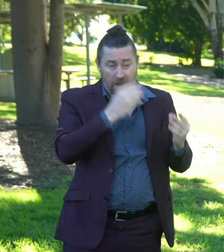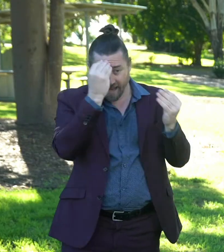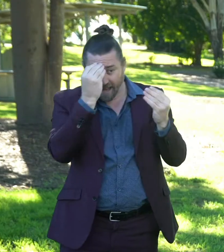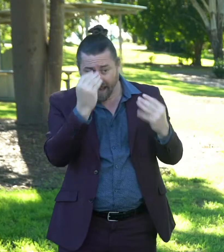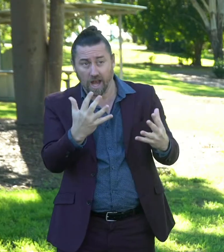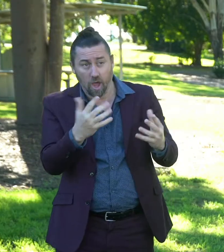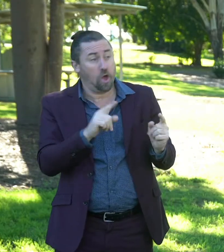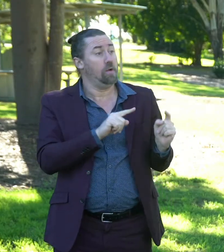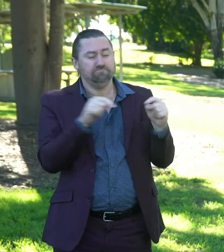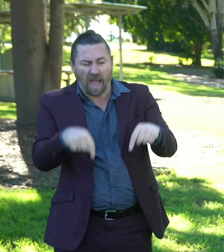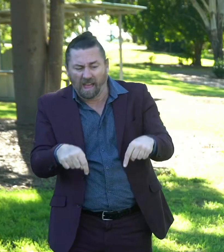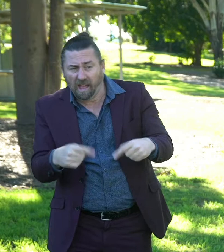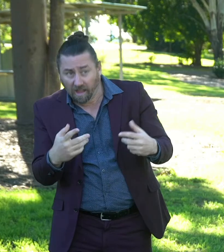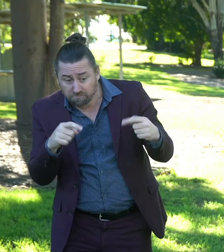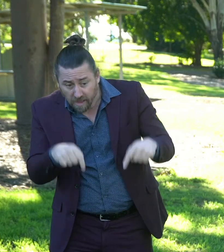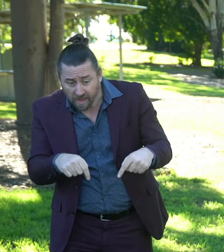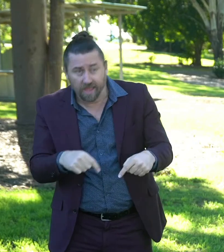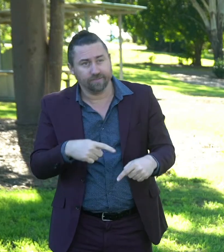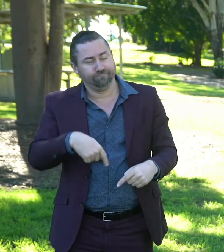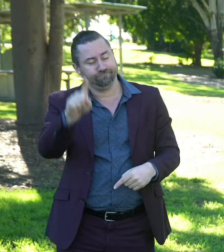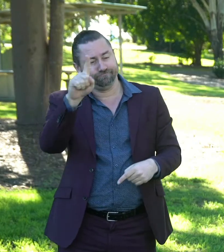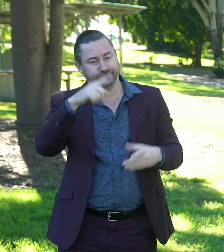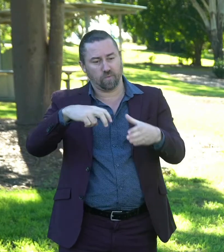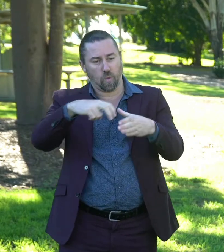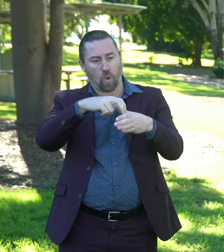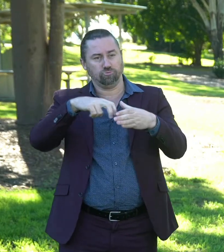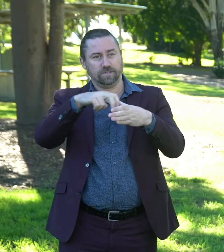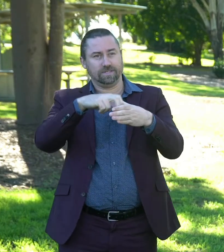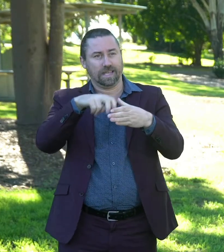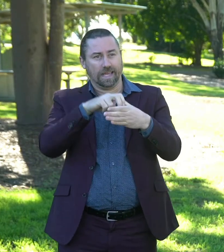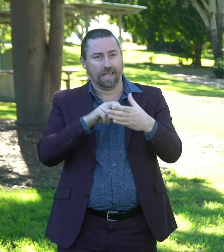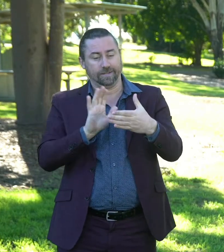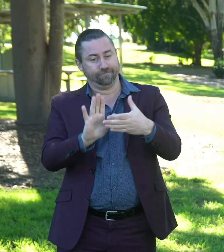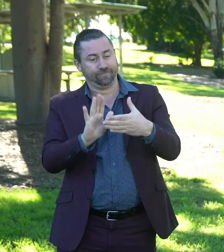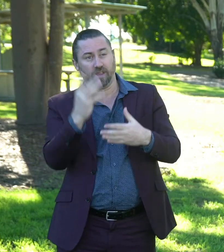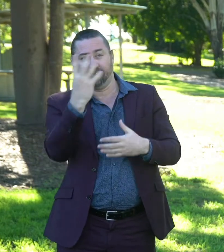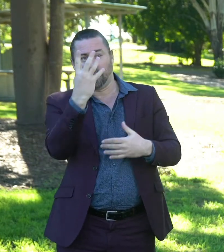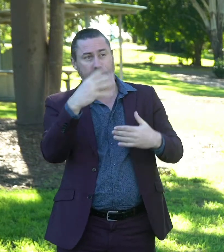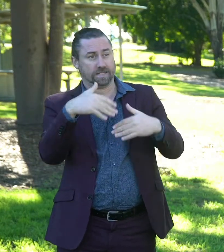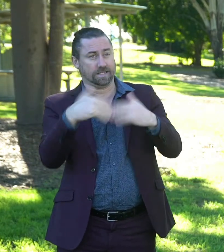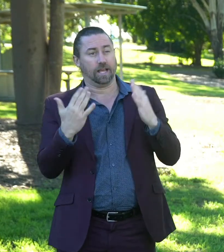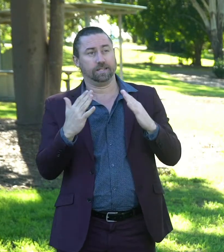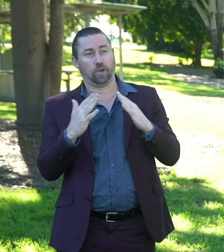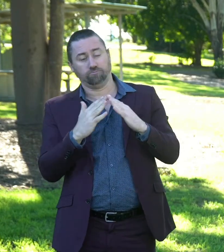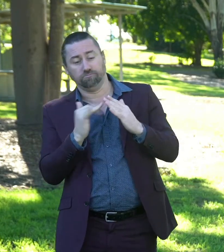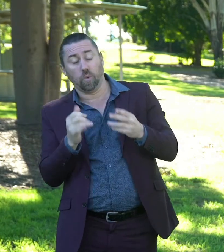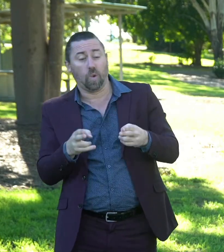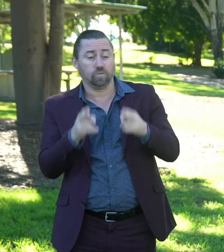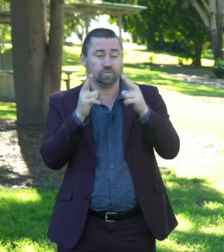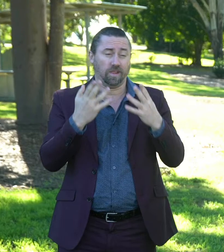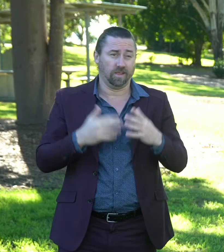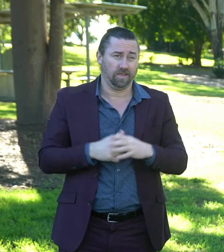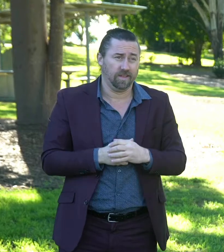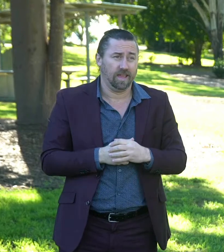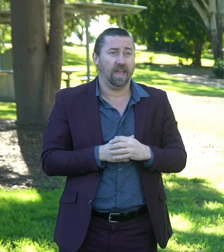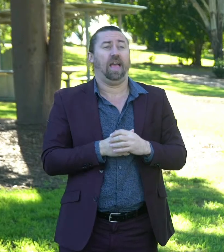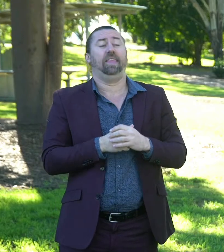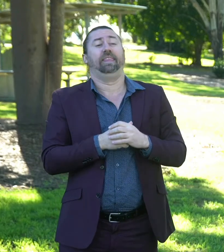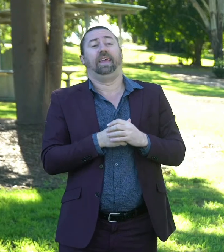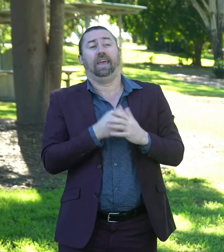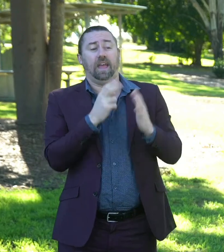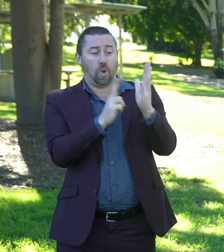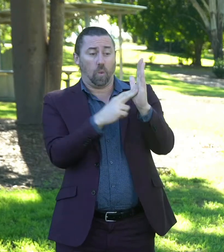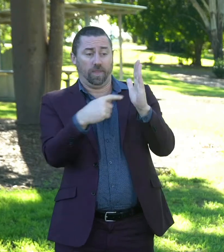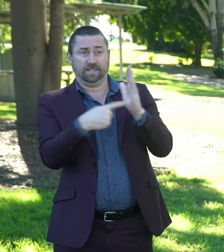in Queensland, they'll be in quarantine as well for the 14 days. Then we have another case that the